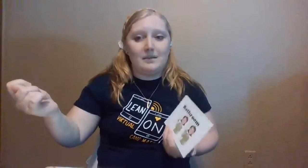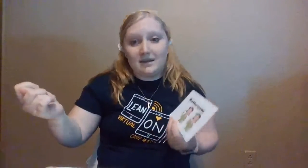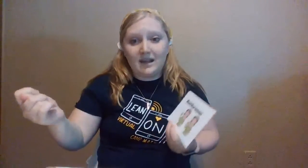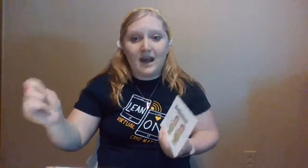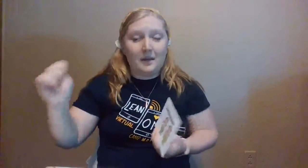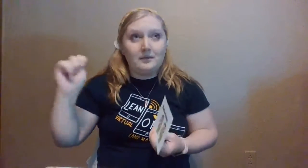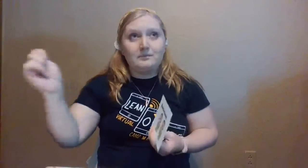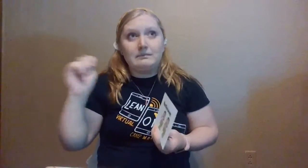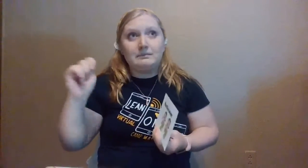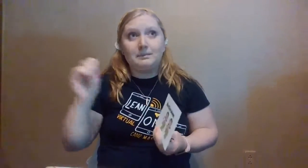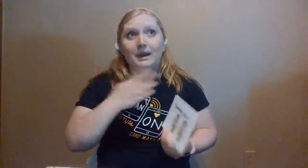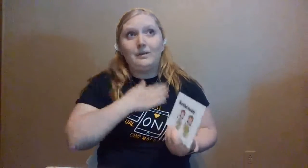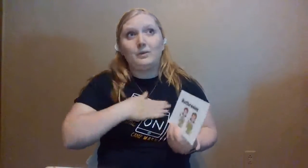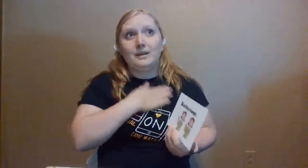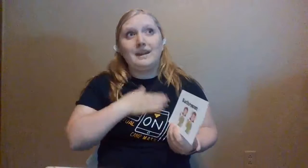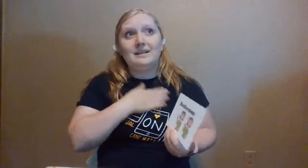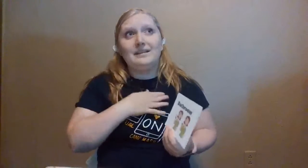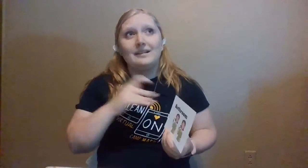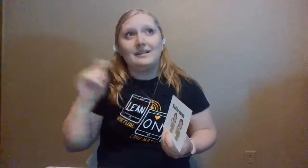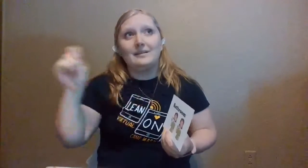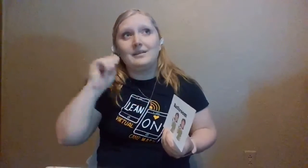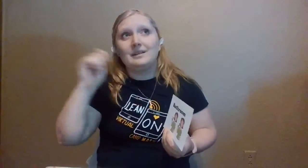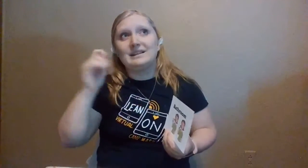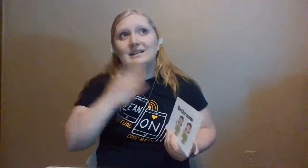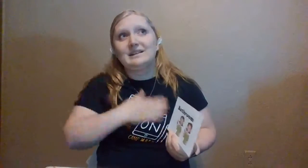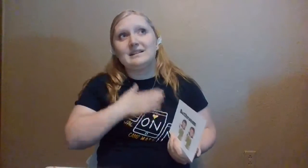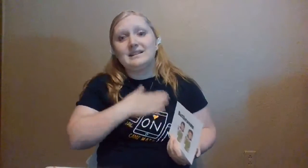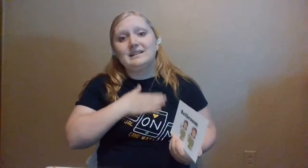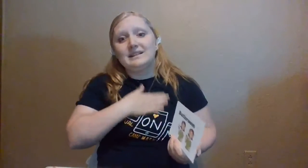maybe say, bathroom please,